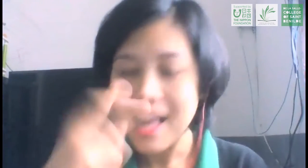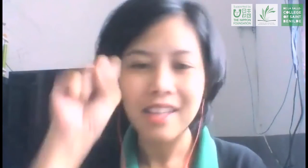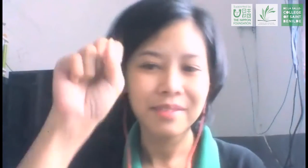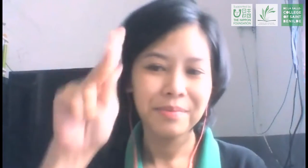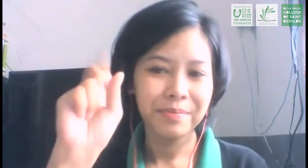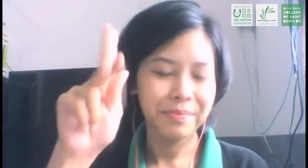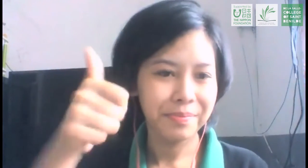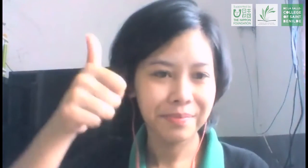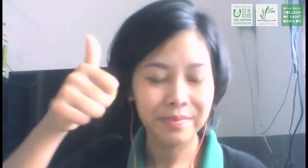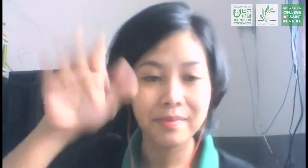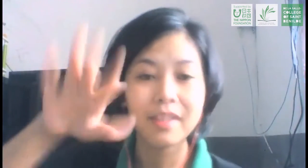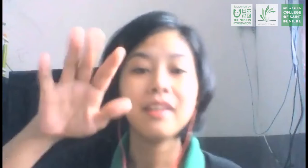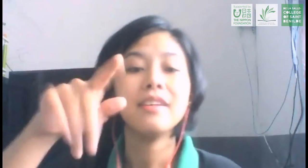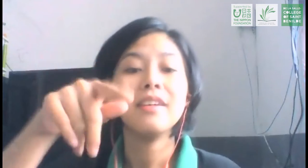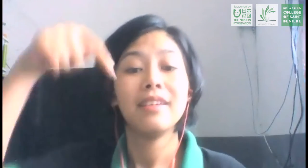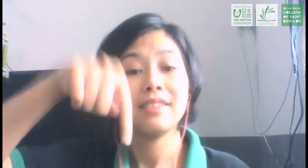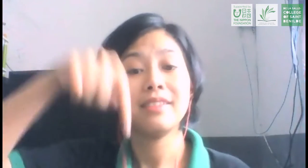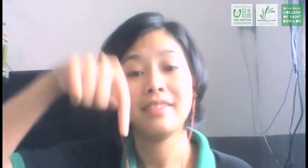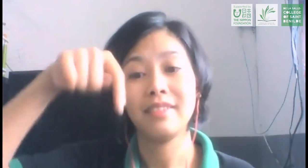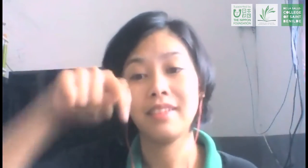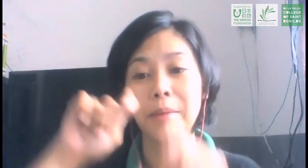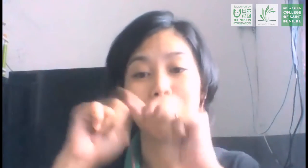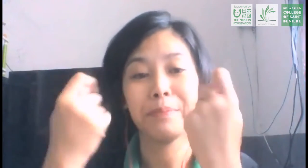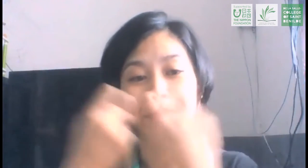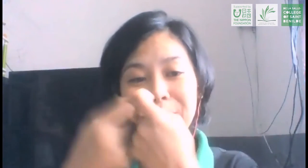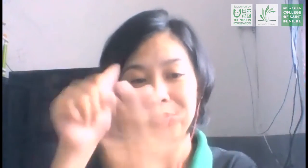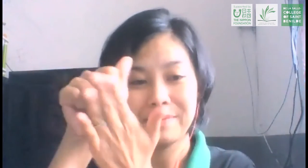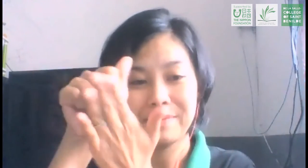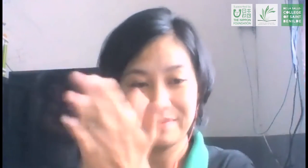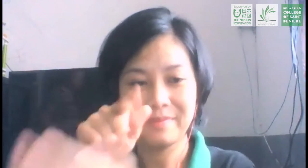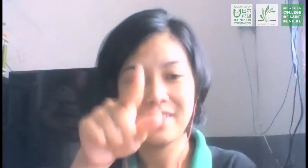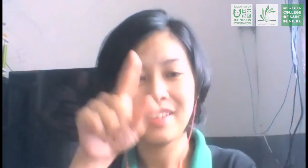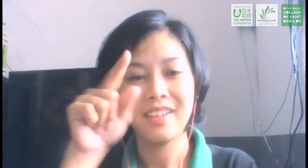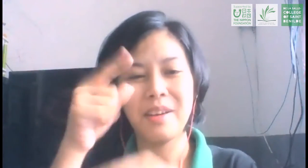Yeah, just some technical issues. Didn't know if it was me or Jasmine, but okay.